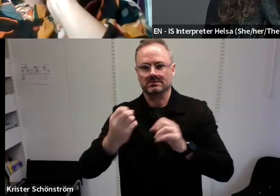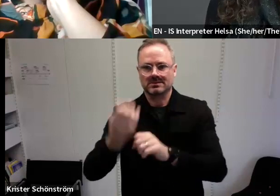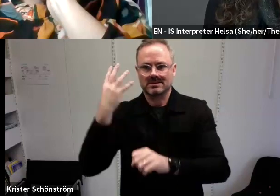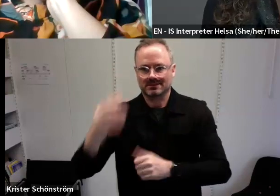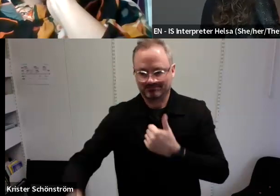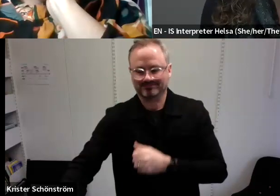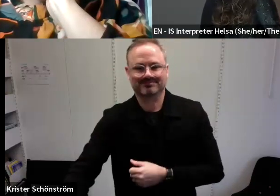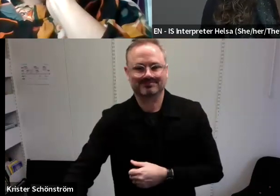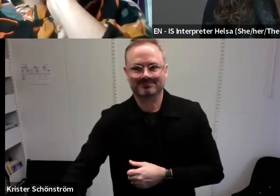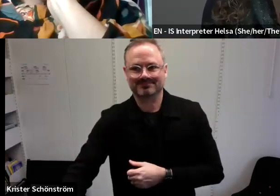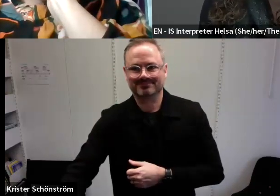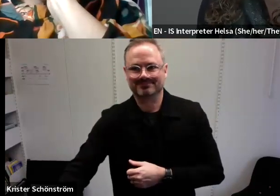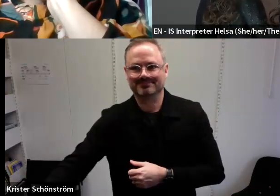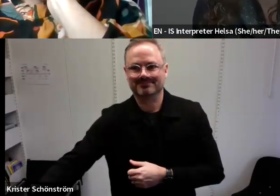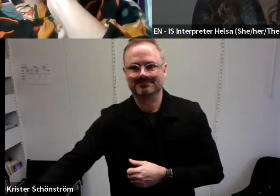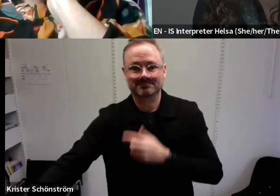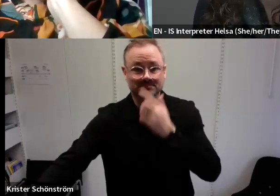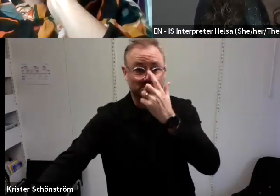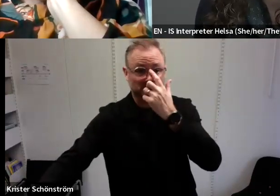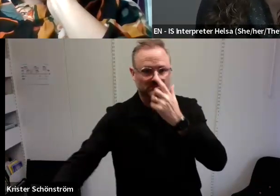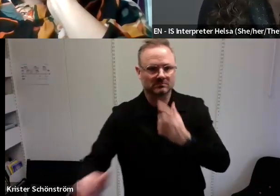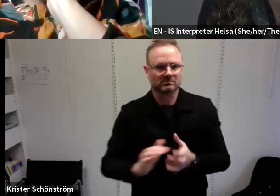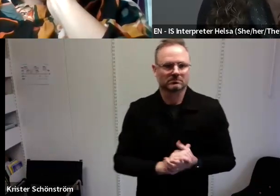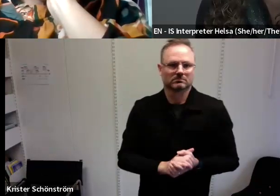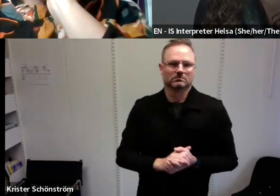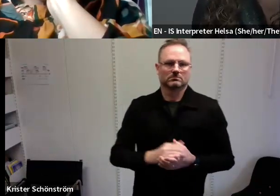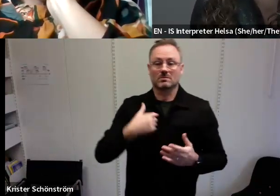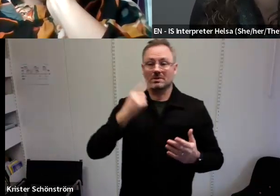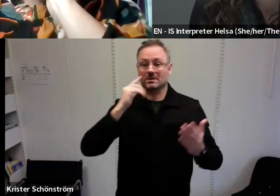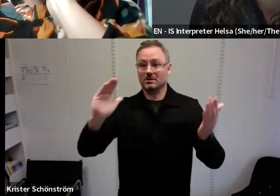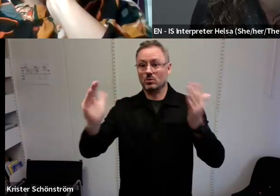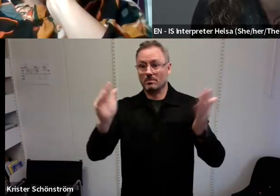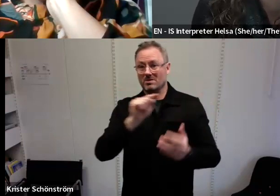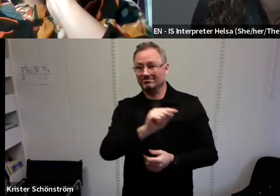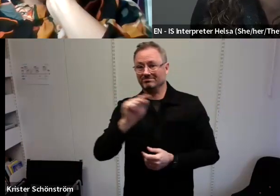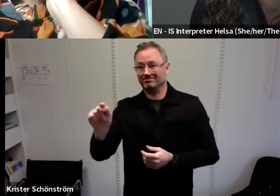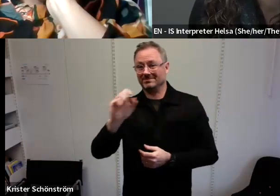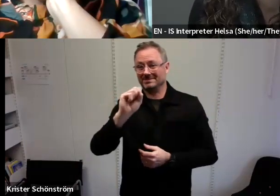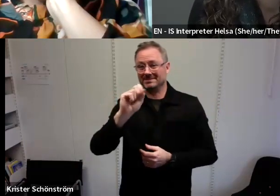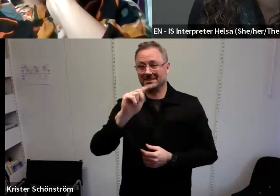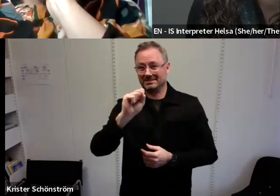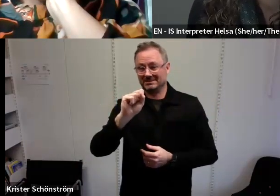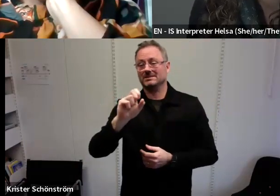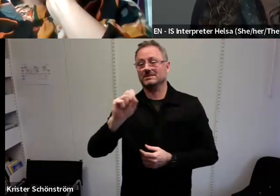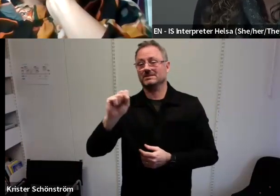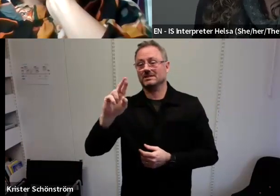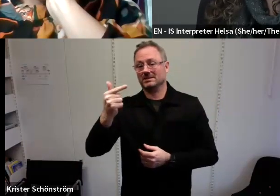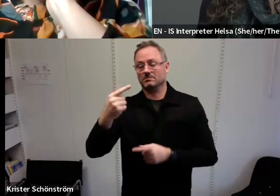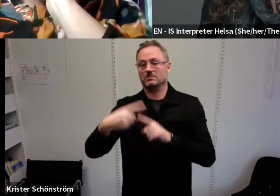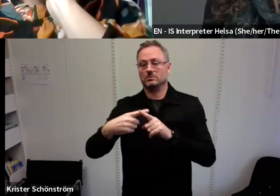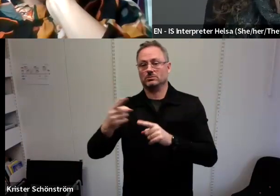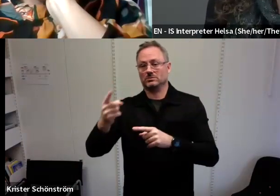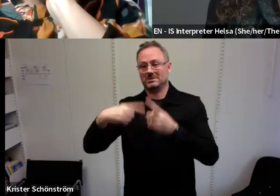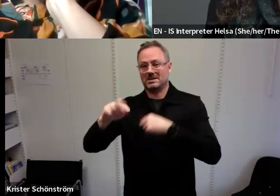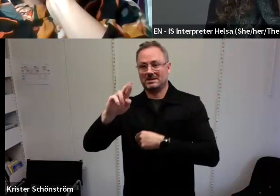So I'm actually going to jump ahead to the last slide because I think I've carried on a bit too slowly here. So just to